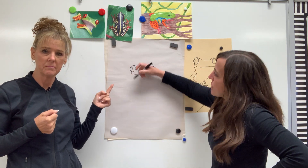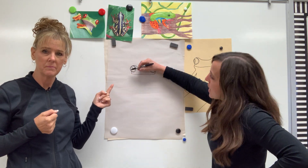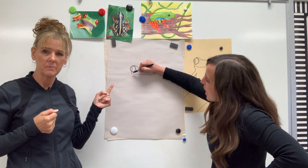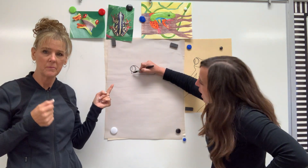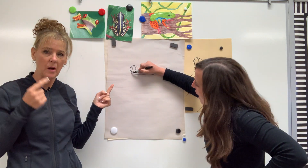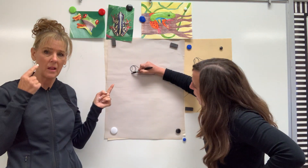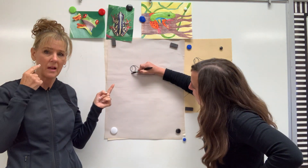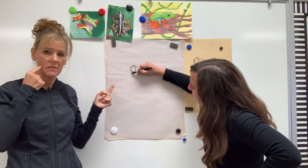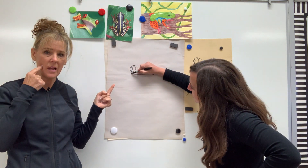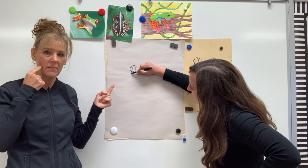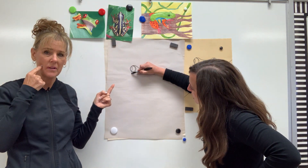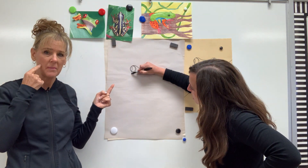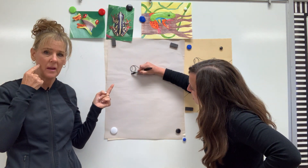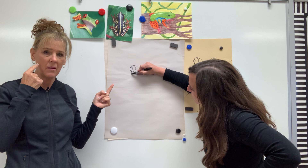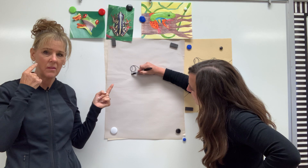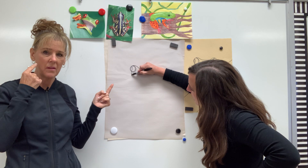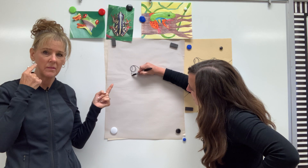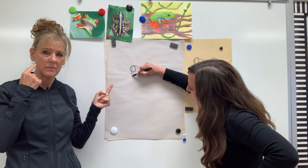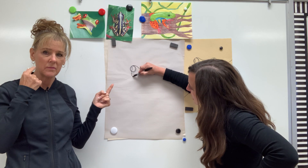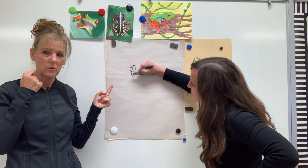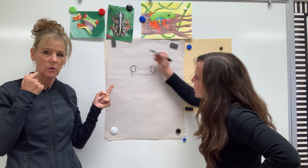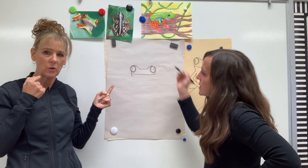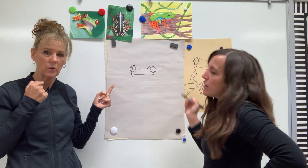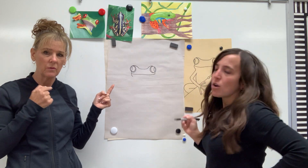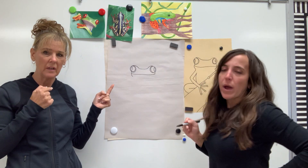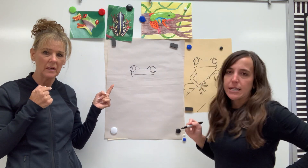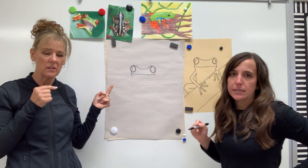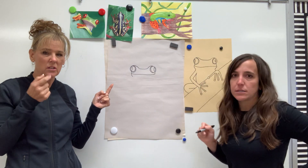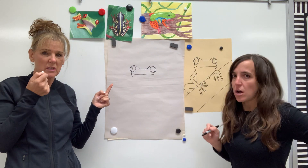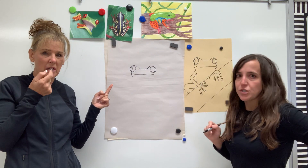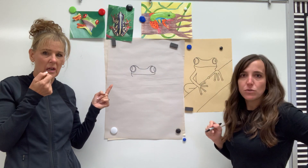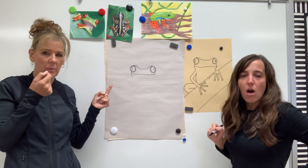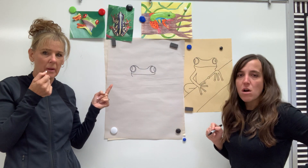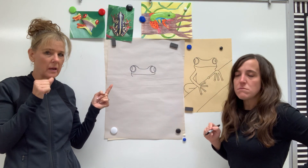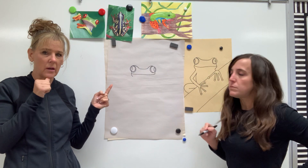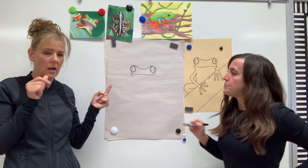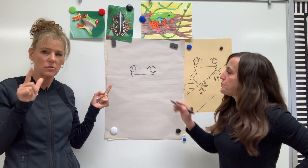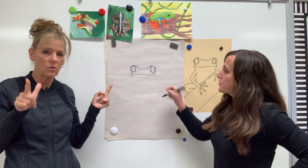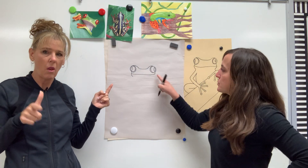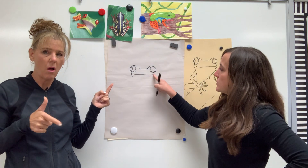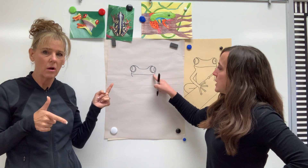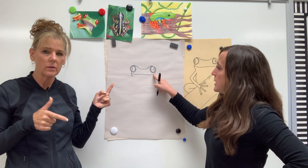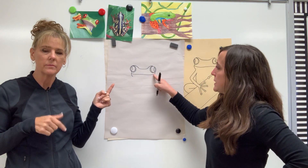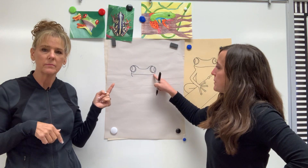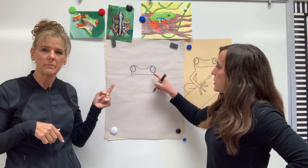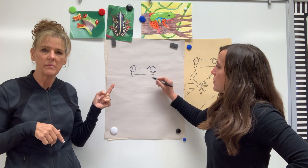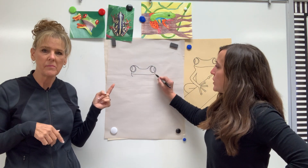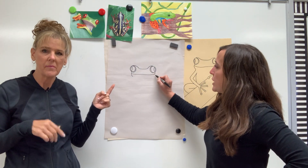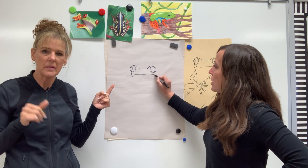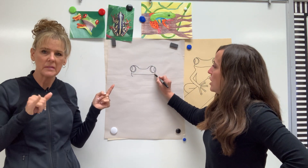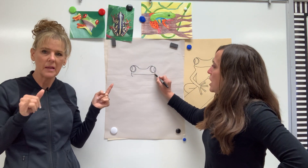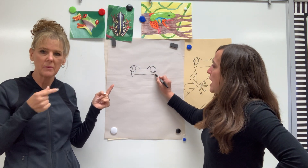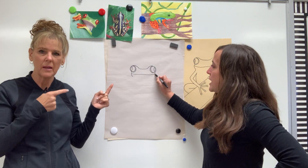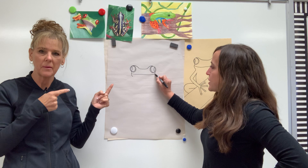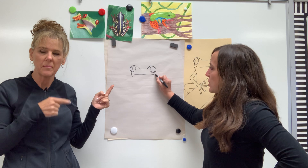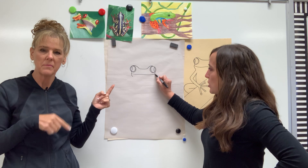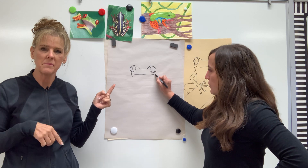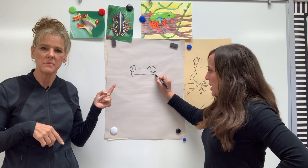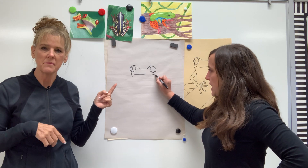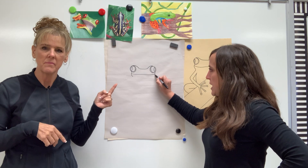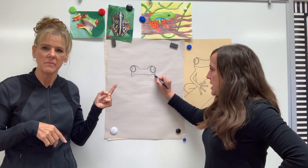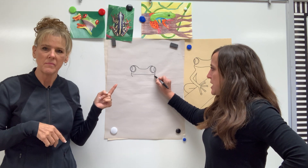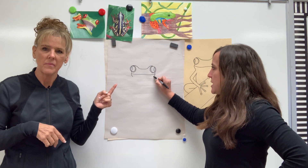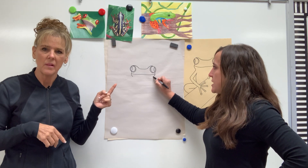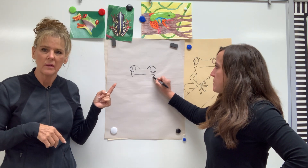mouth, and it's gonna curve in just a little ways, not too long. same thing over here. It's gonna